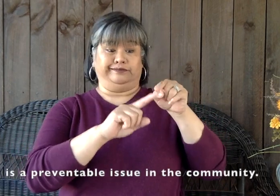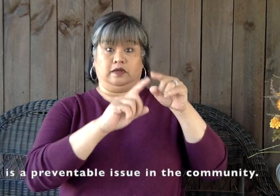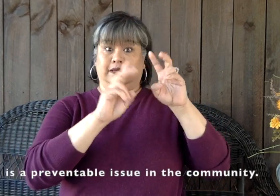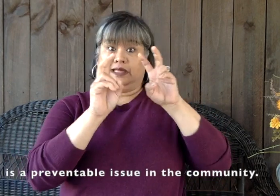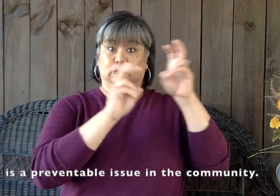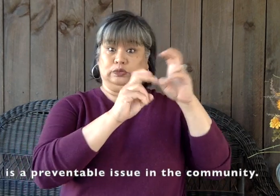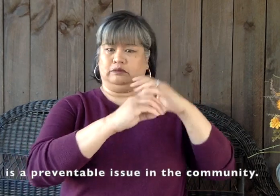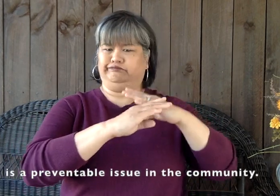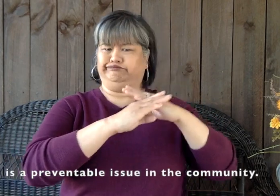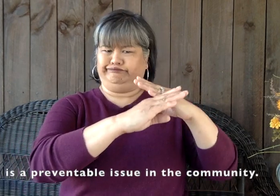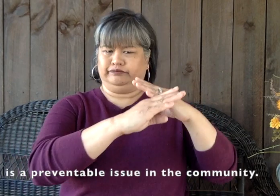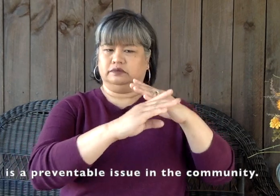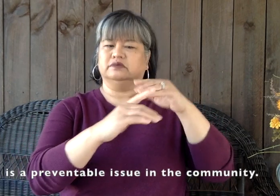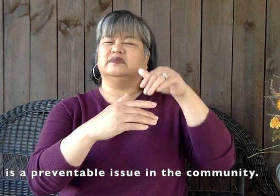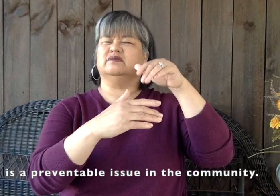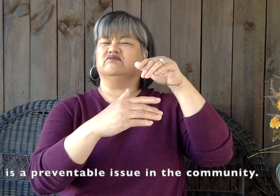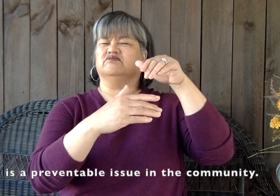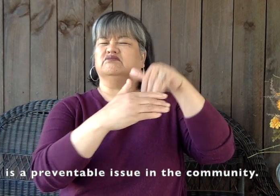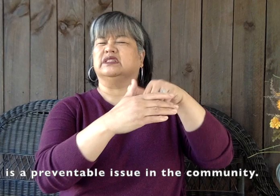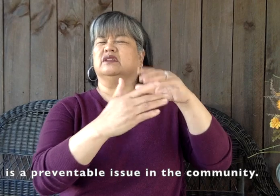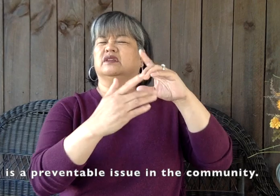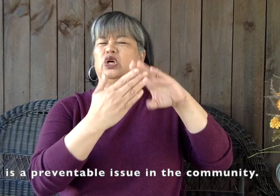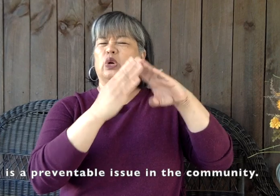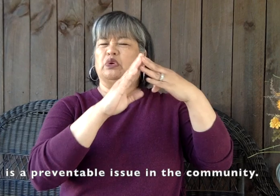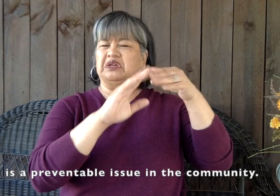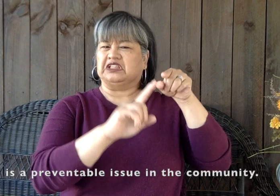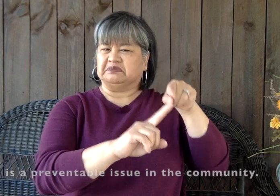is a preventable issue in the community.